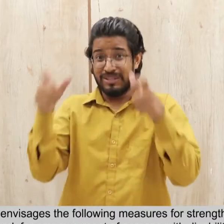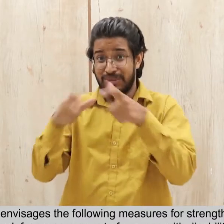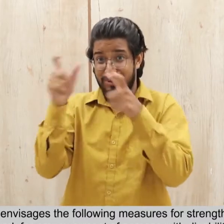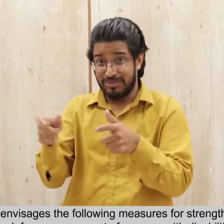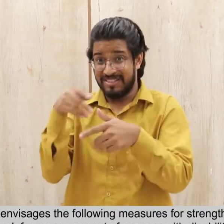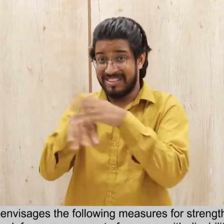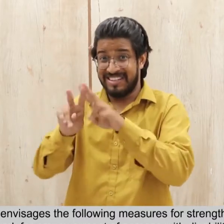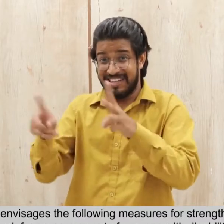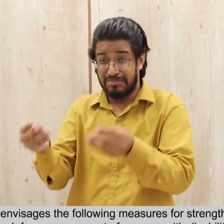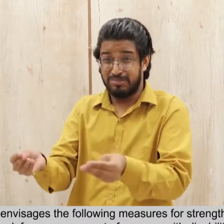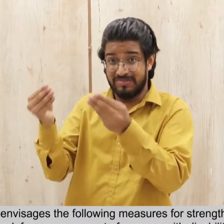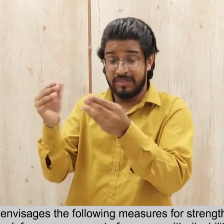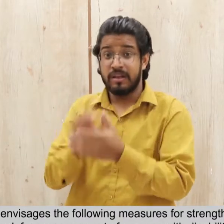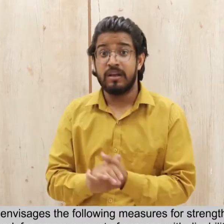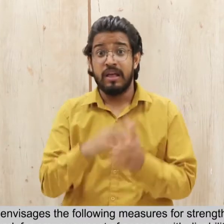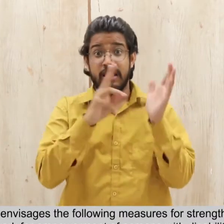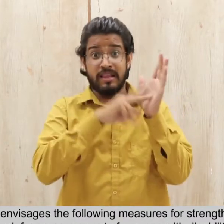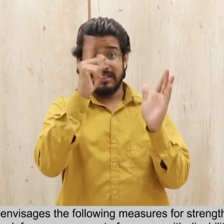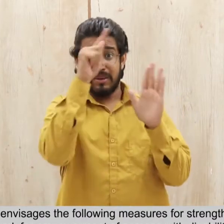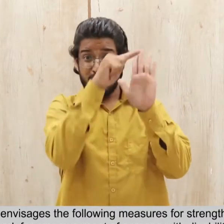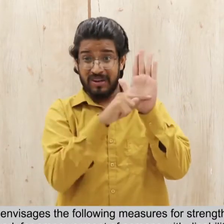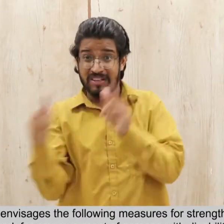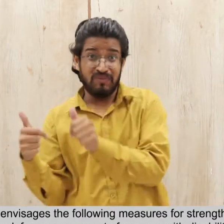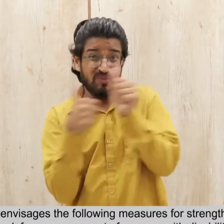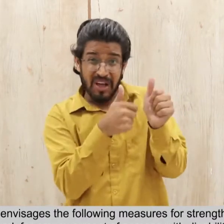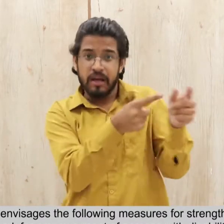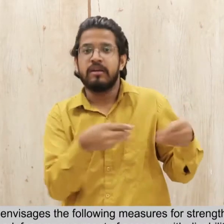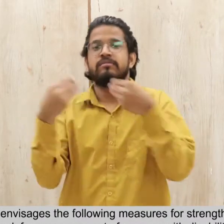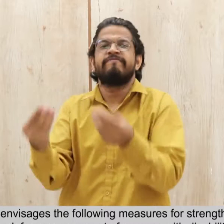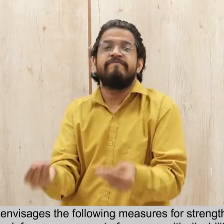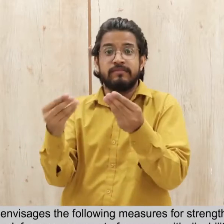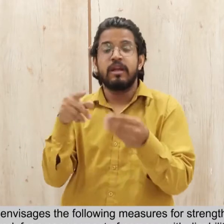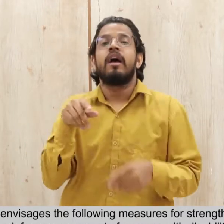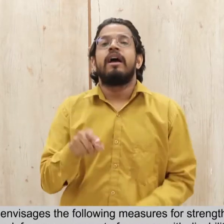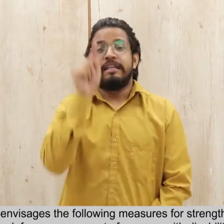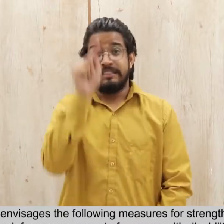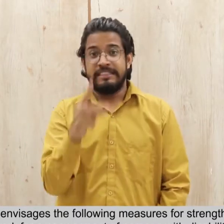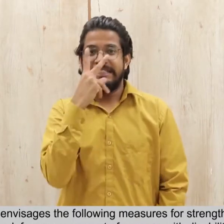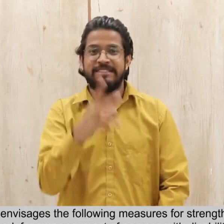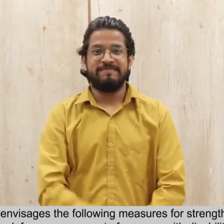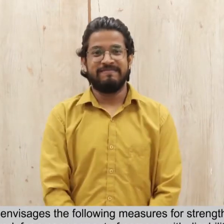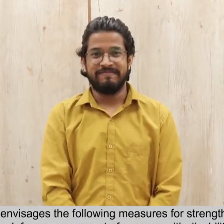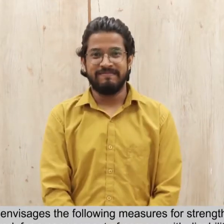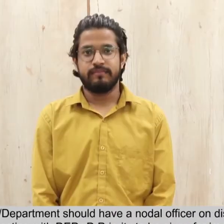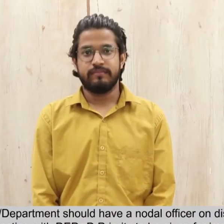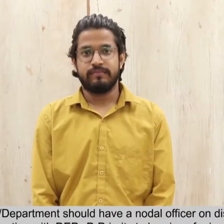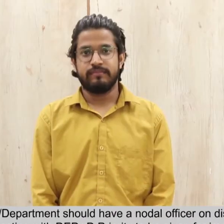measures for strengthening the institutional framework for empowerment of persons with disabilities.